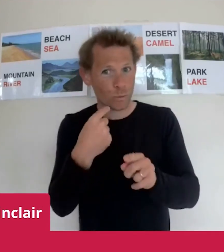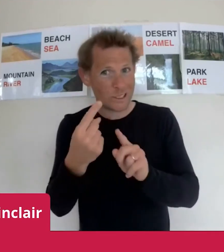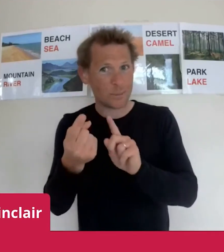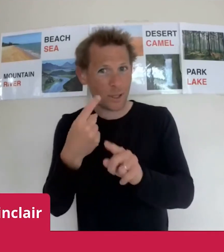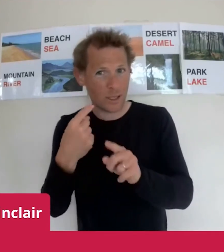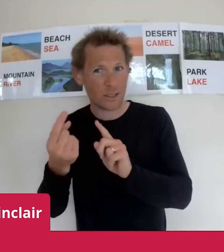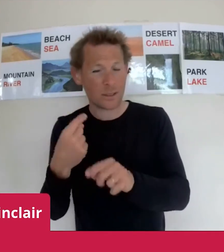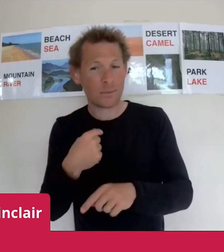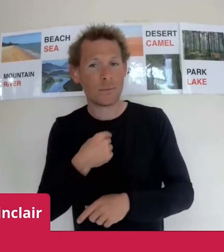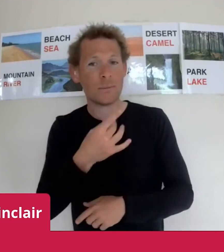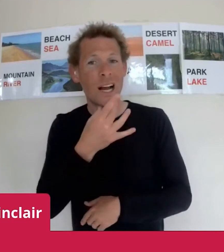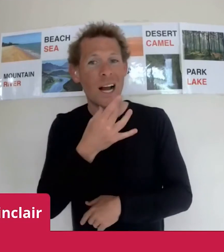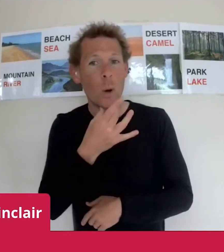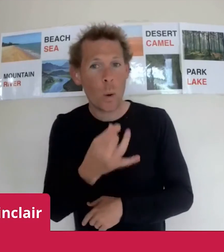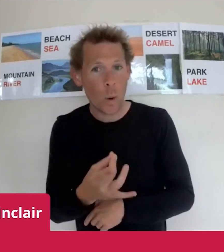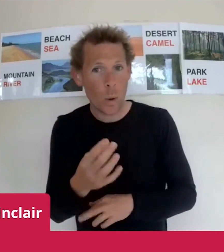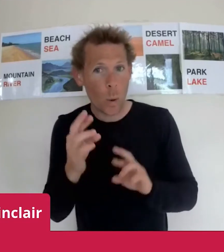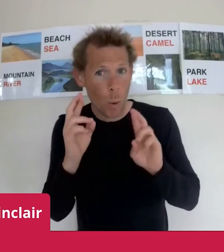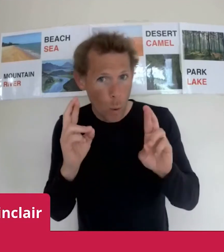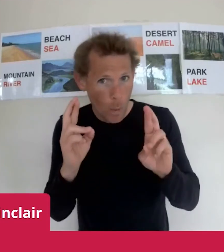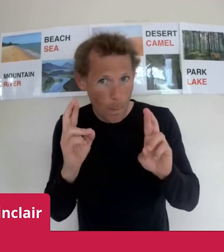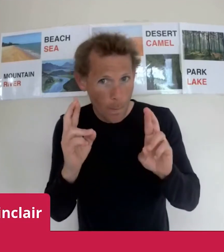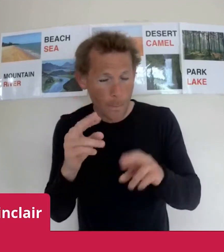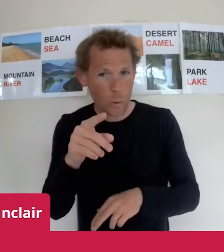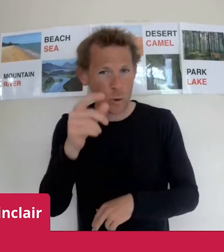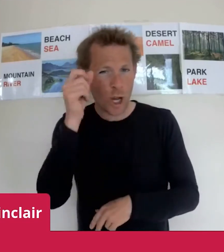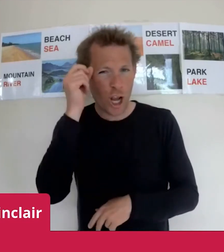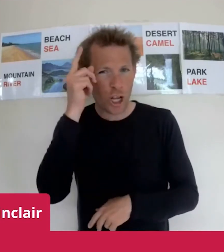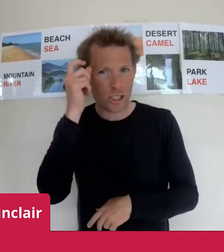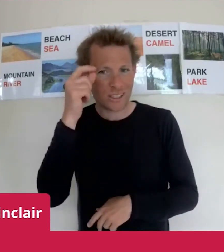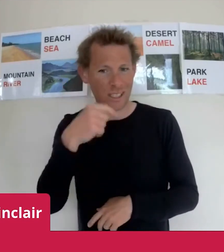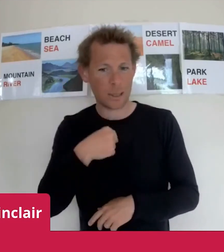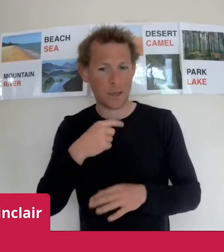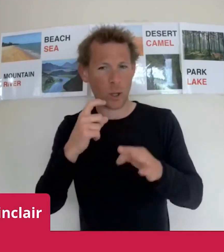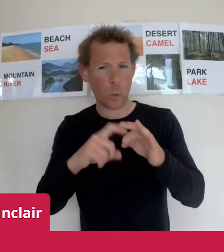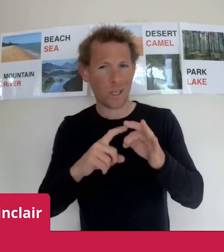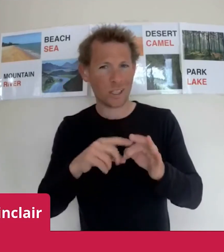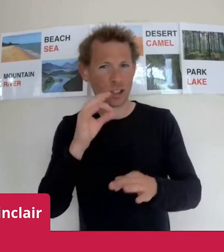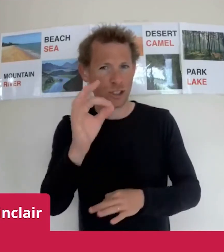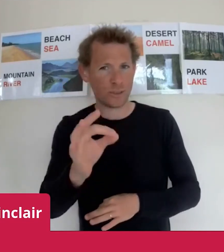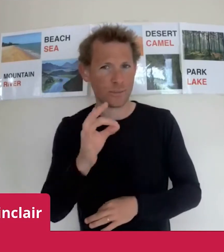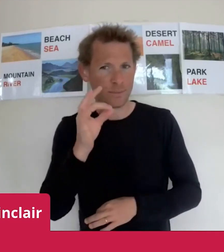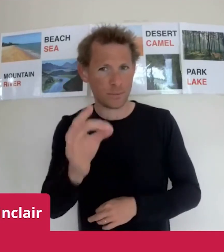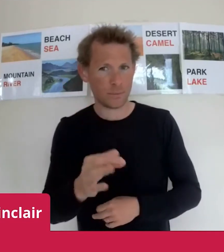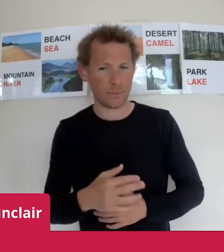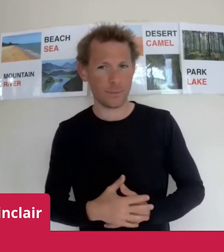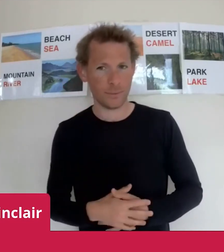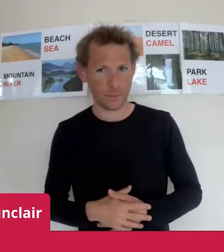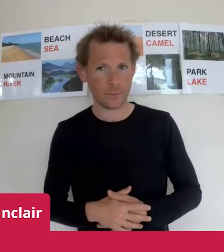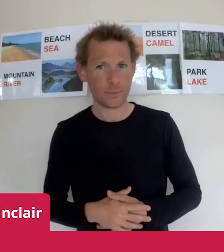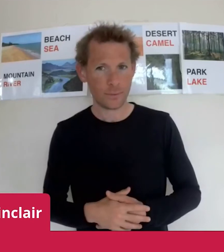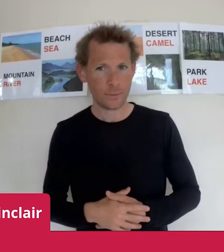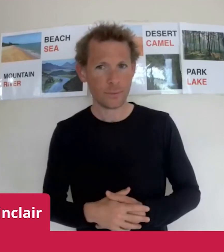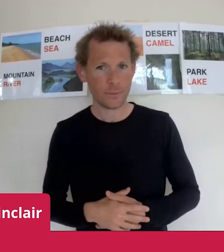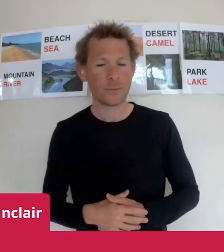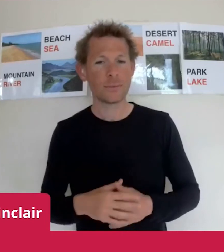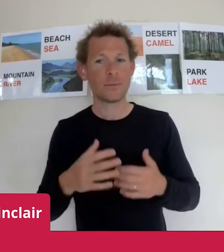So I hope you were able to respond to my questions, and I hope you understood my questions.